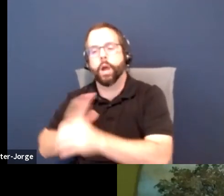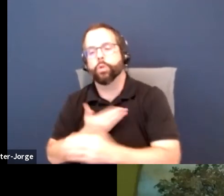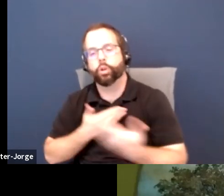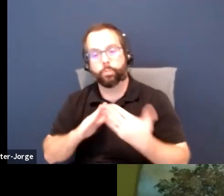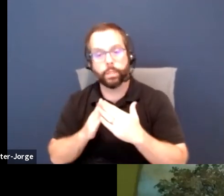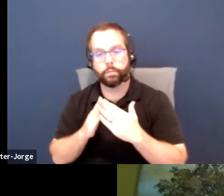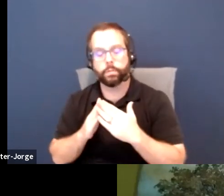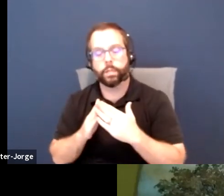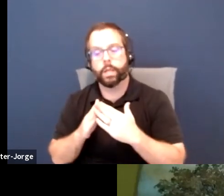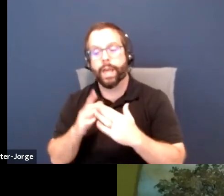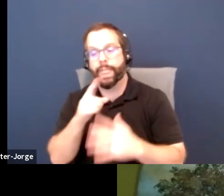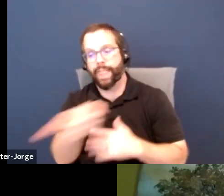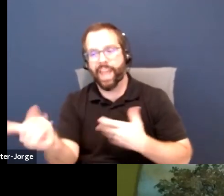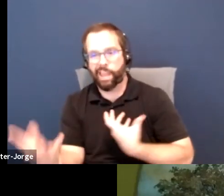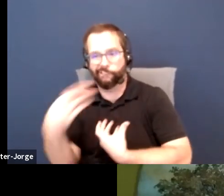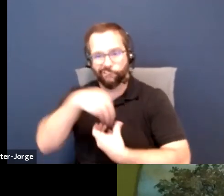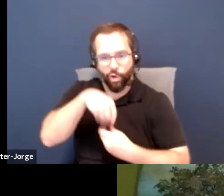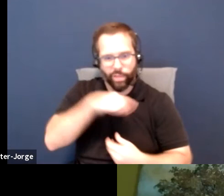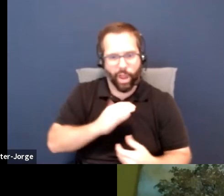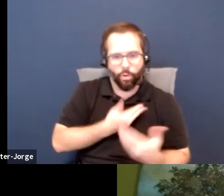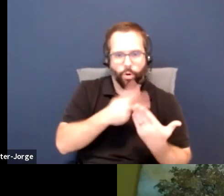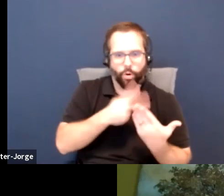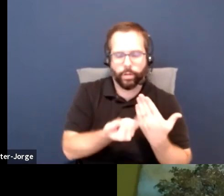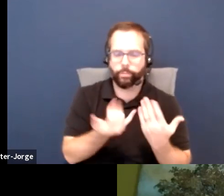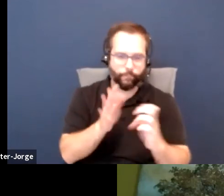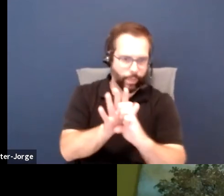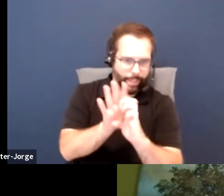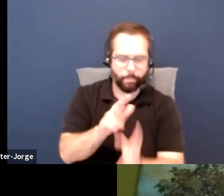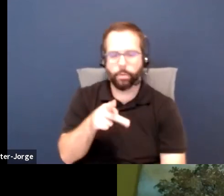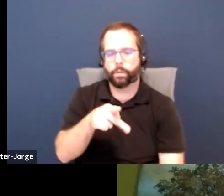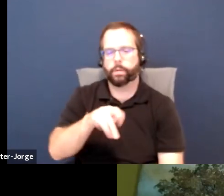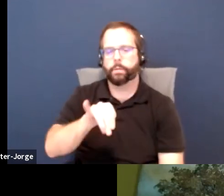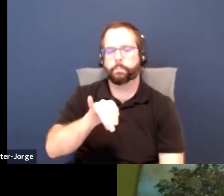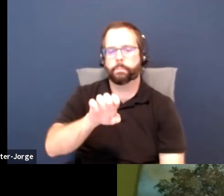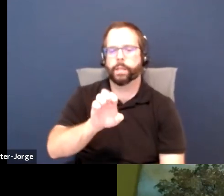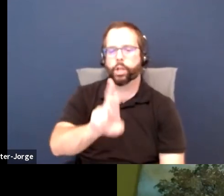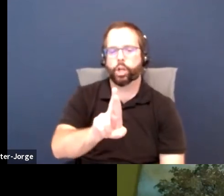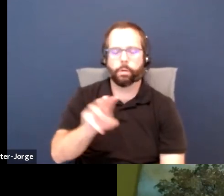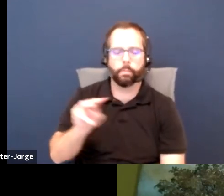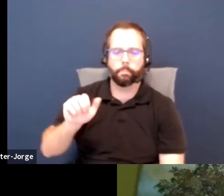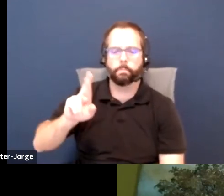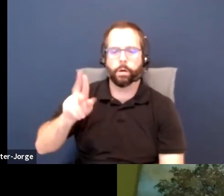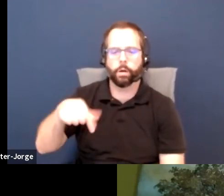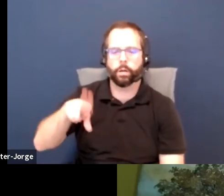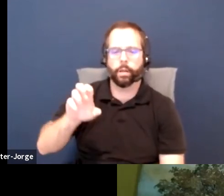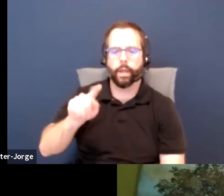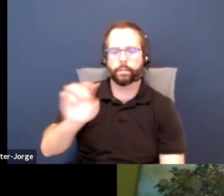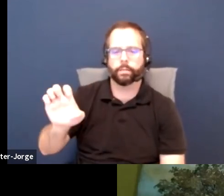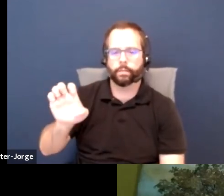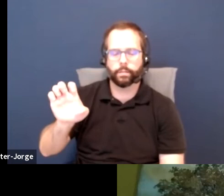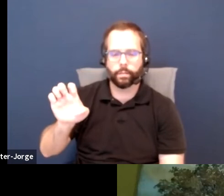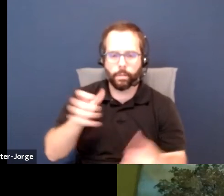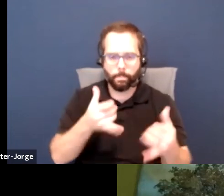these projects. For the Pier Marquette Playground, for example, we were able to